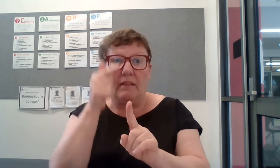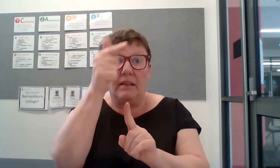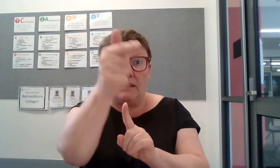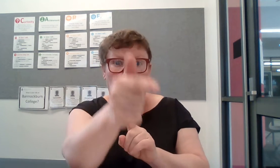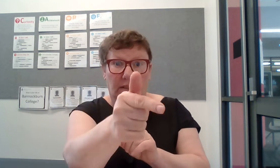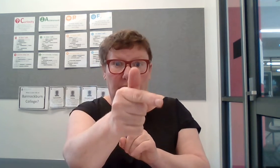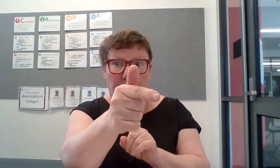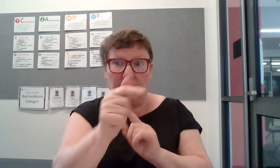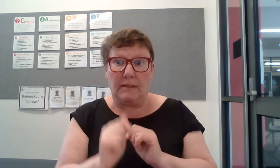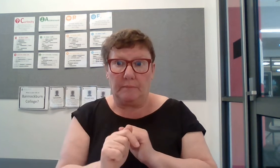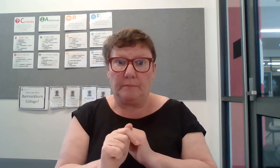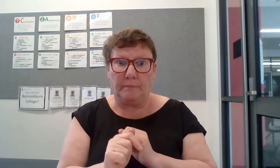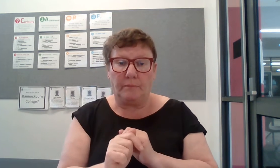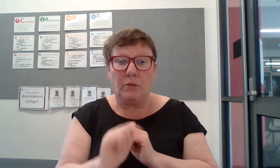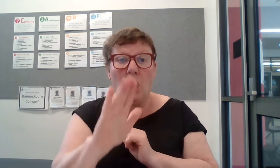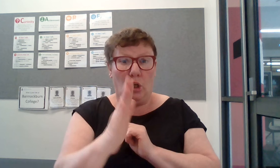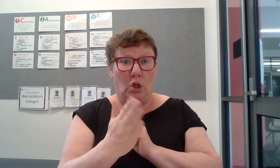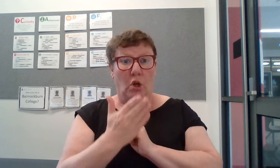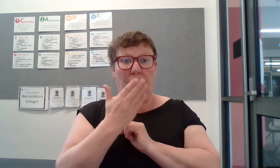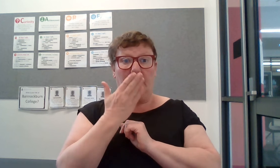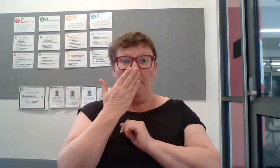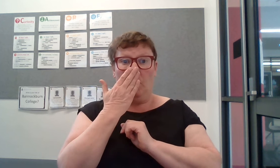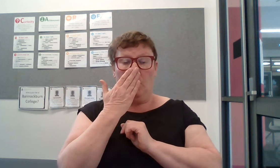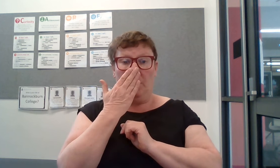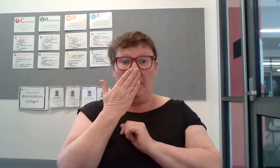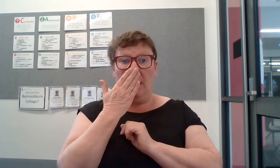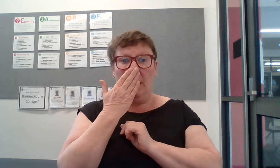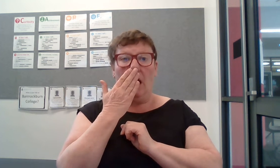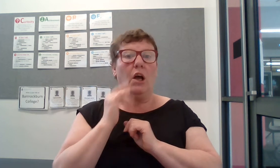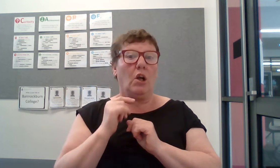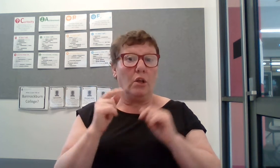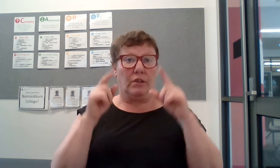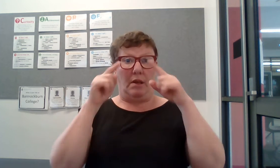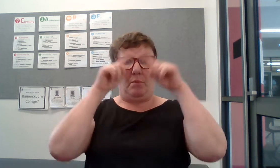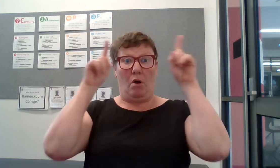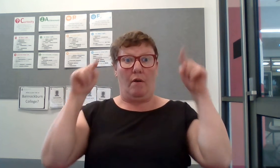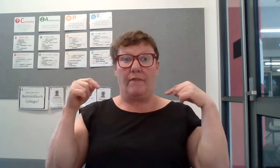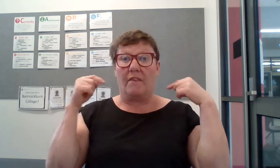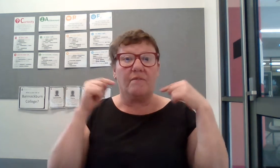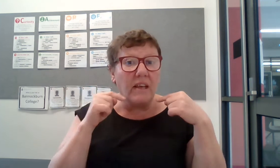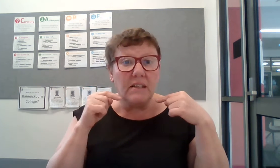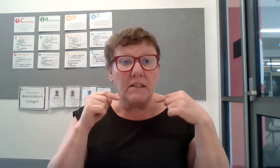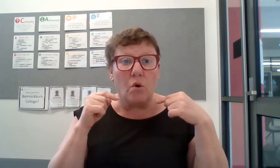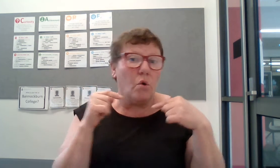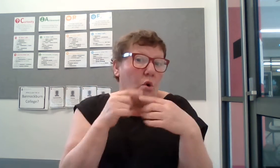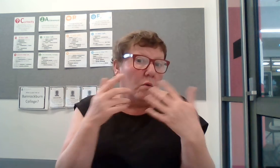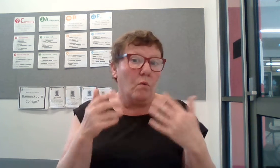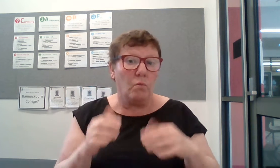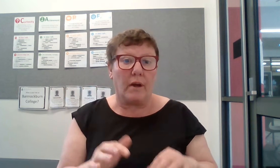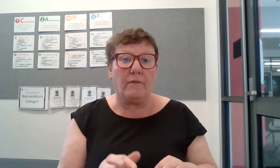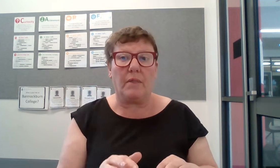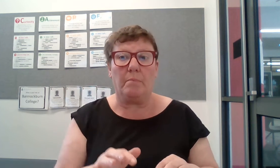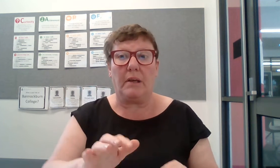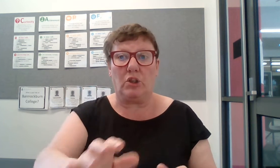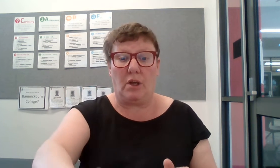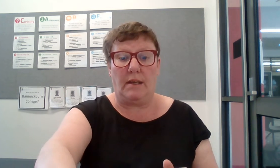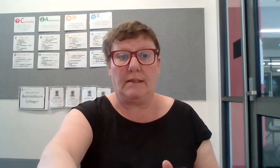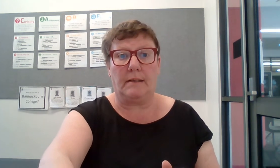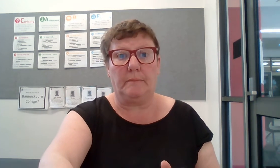the distance. Close-up would be a close-up of a face or whatever the picture is.